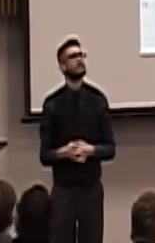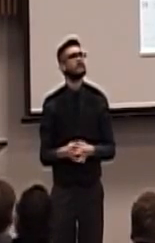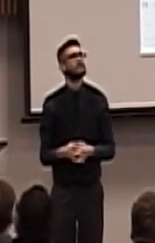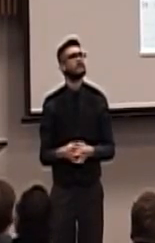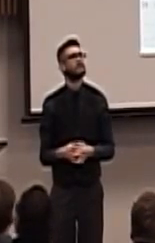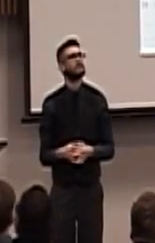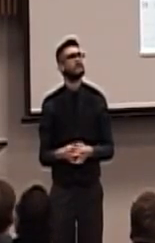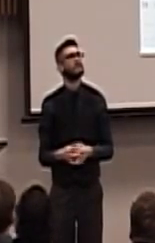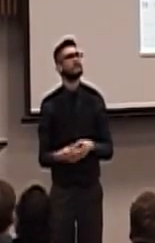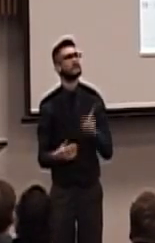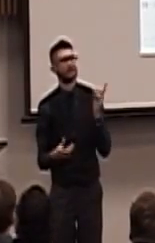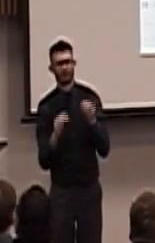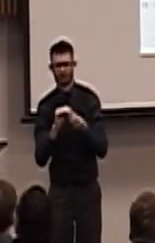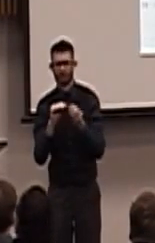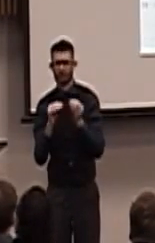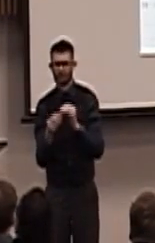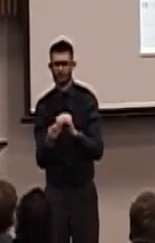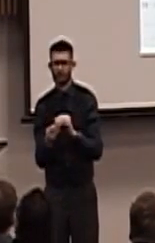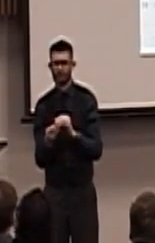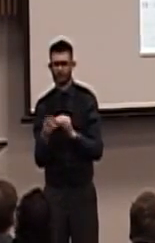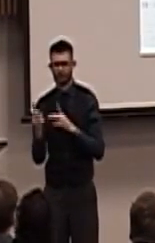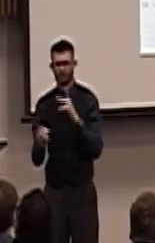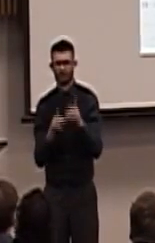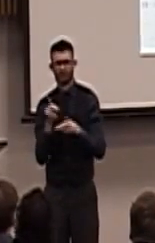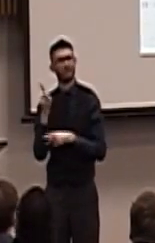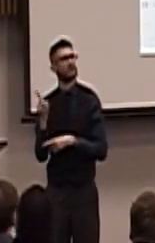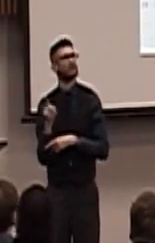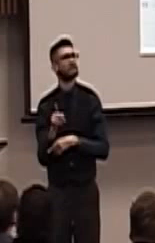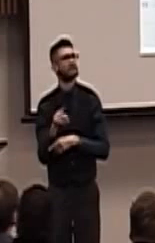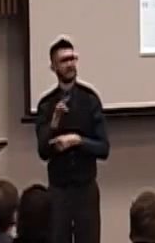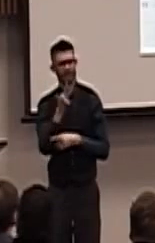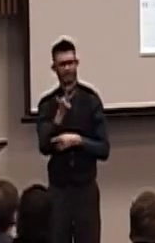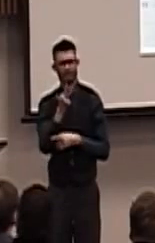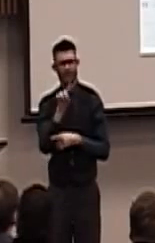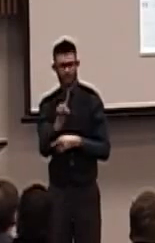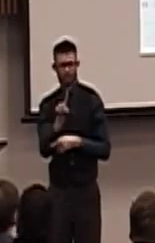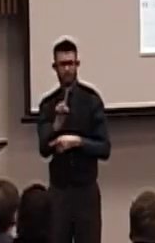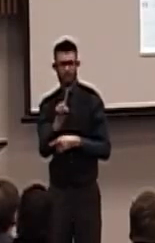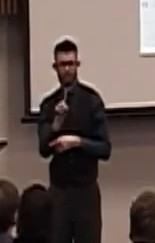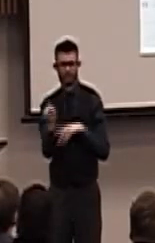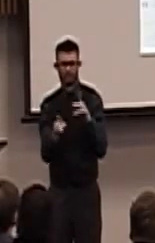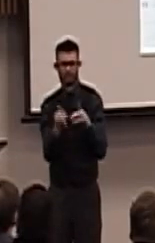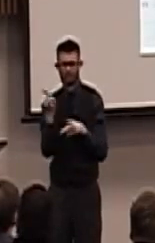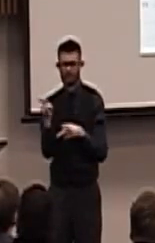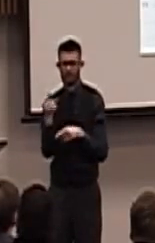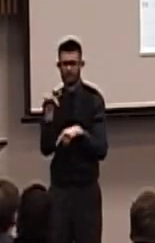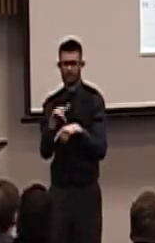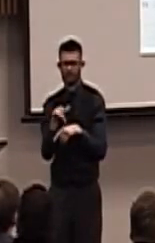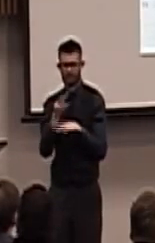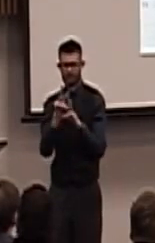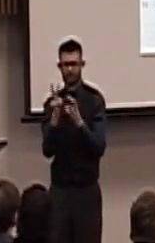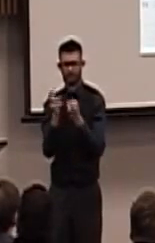there's the number of the people that were there. There were 71 at the seminar and